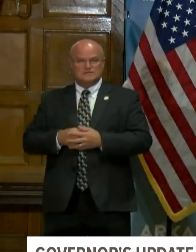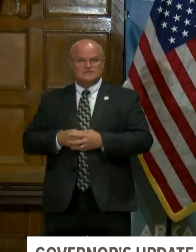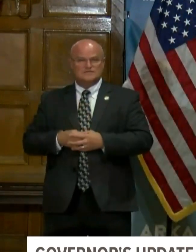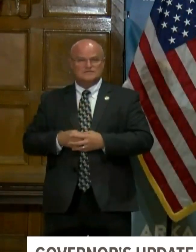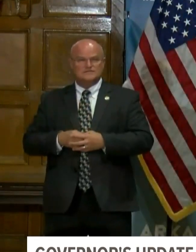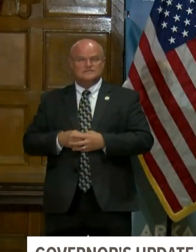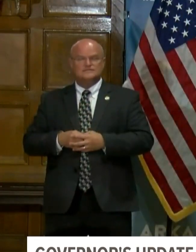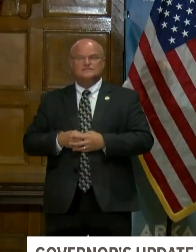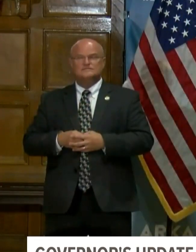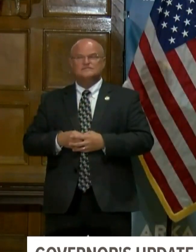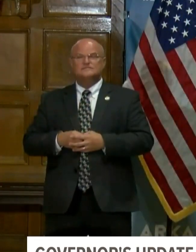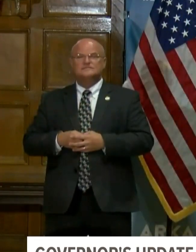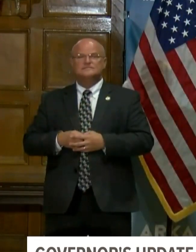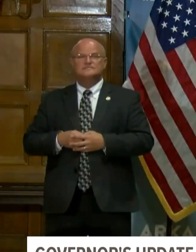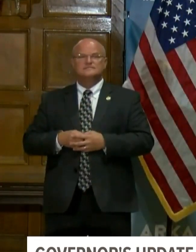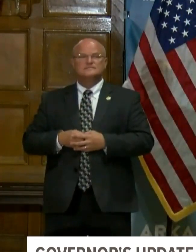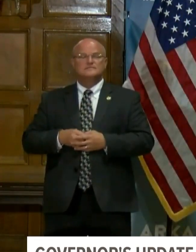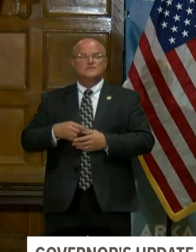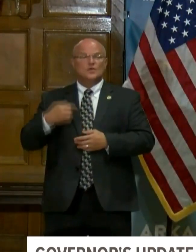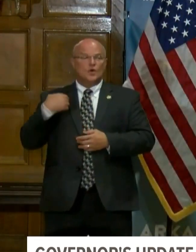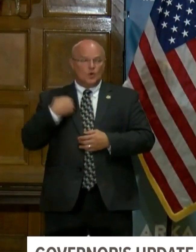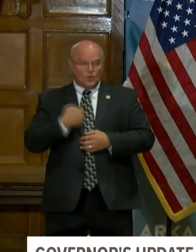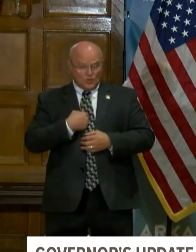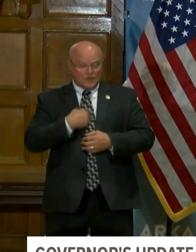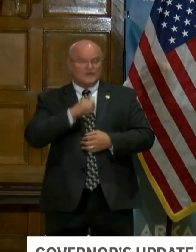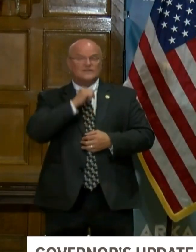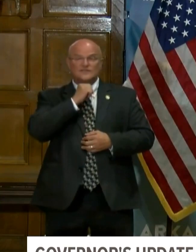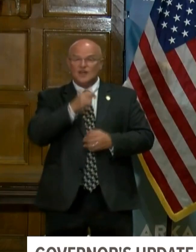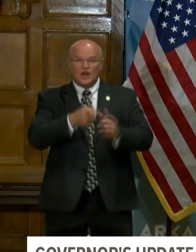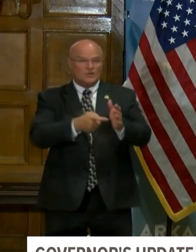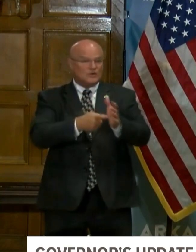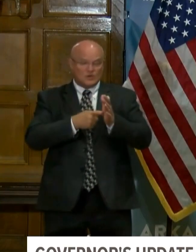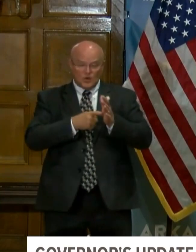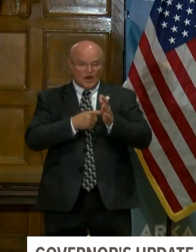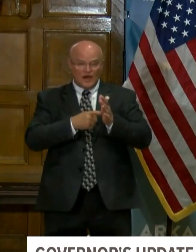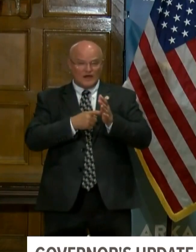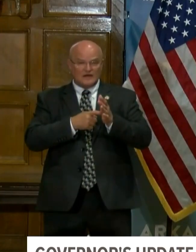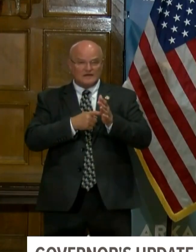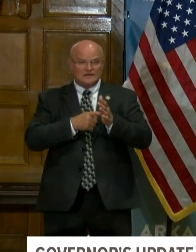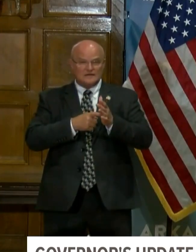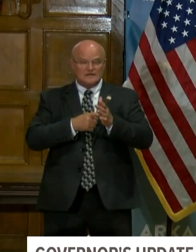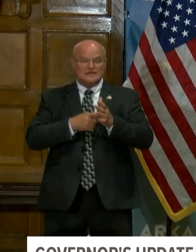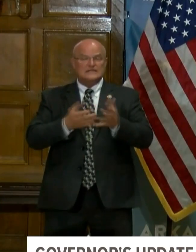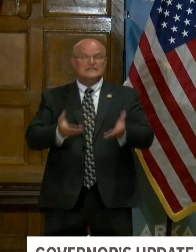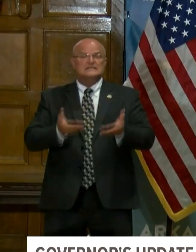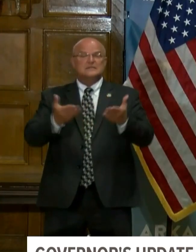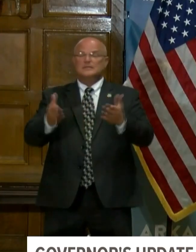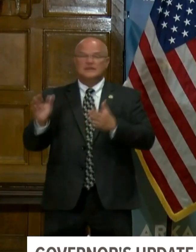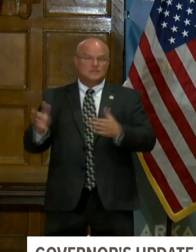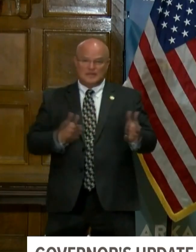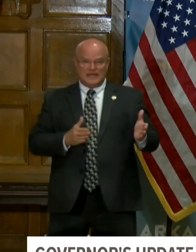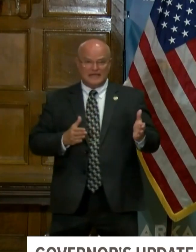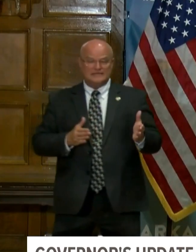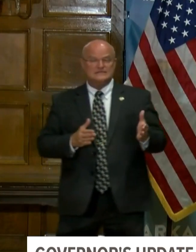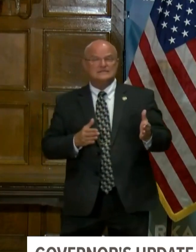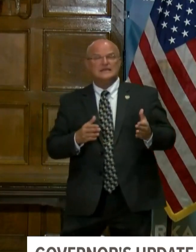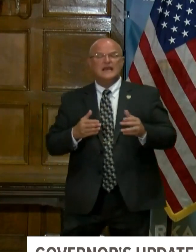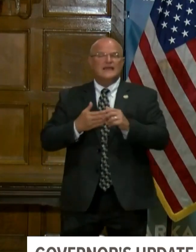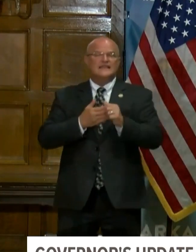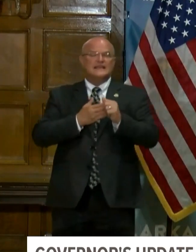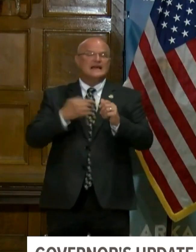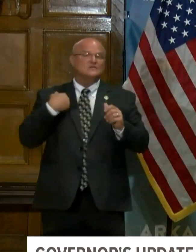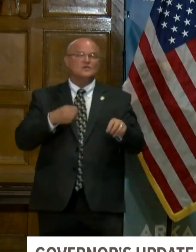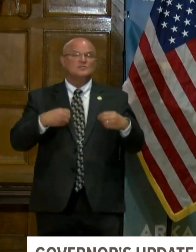Smith? We are not requiring districts to submit those plans. In the guidance that we